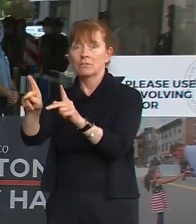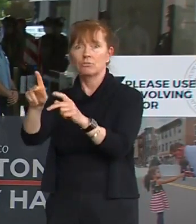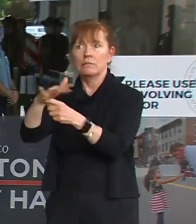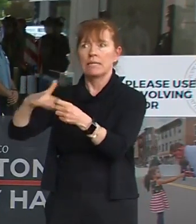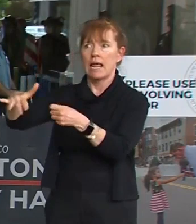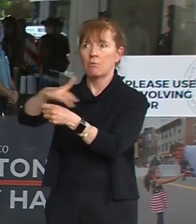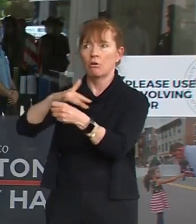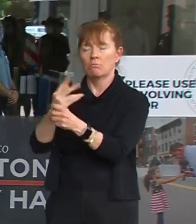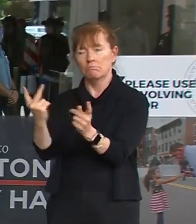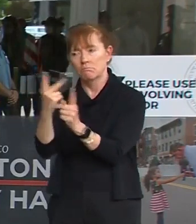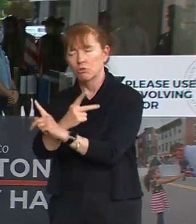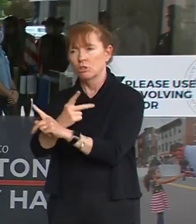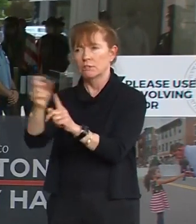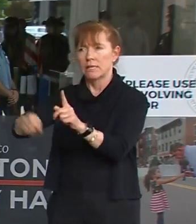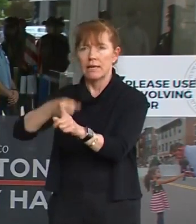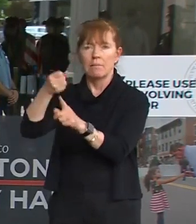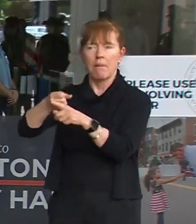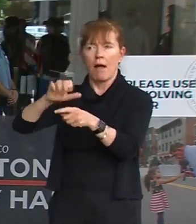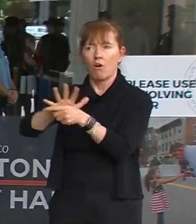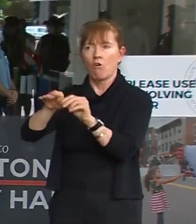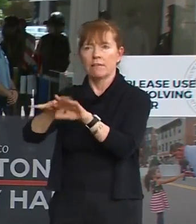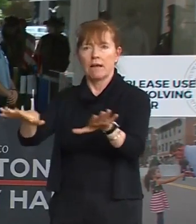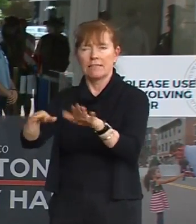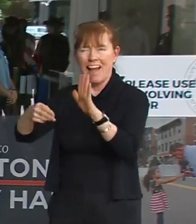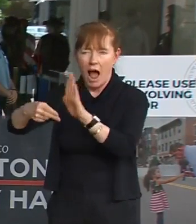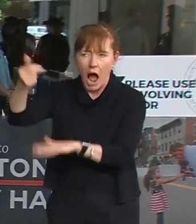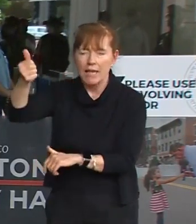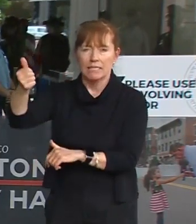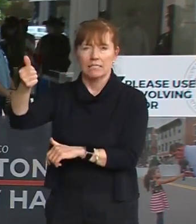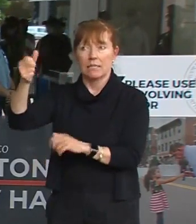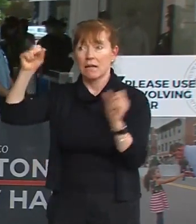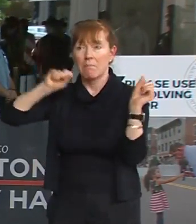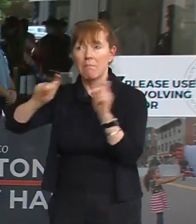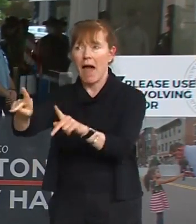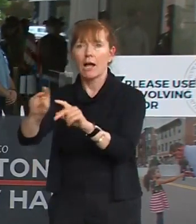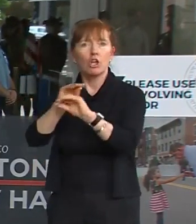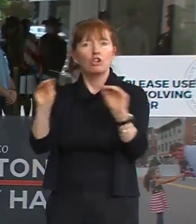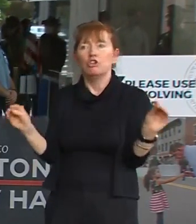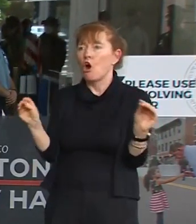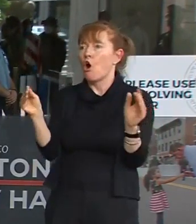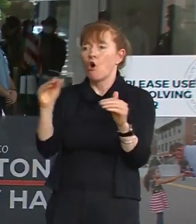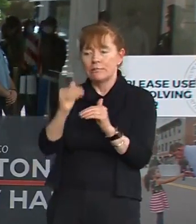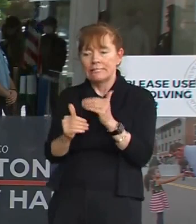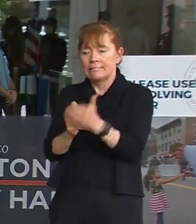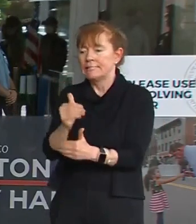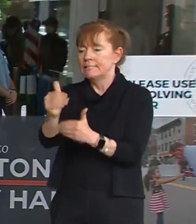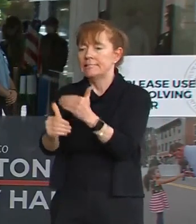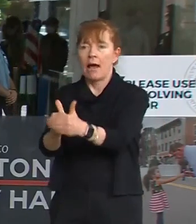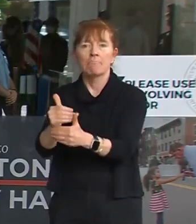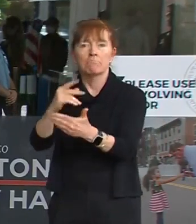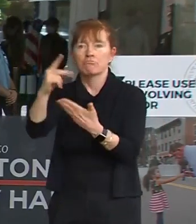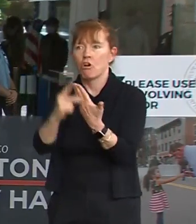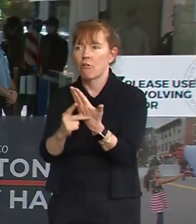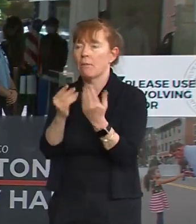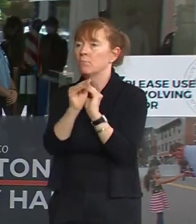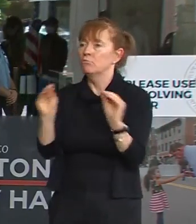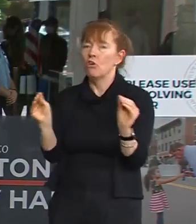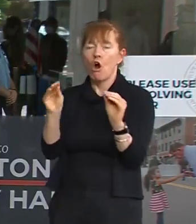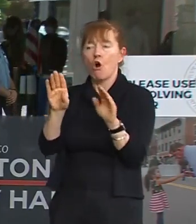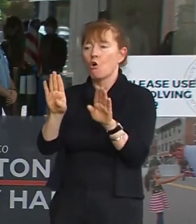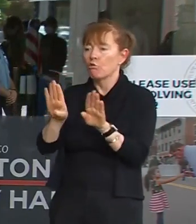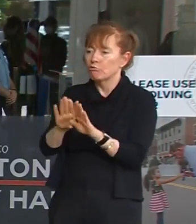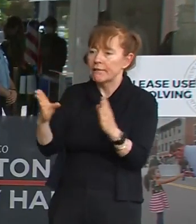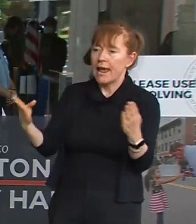highest for COVID-19 positives. They are coming back without a reentry program. No meals, no